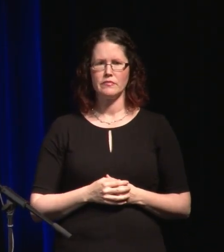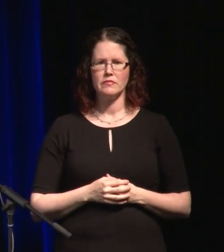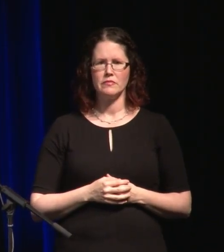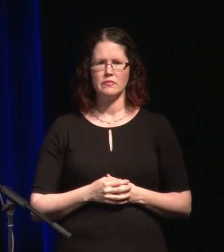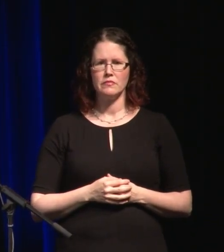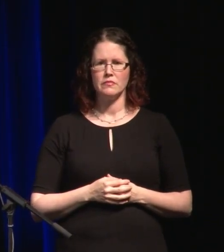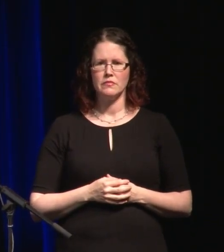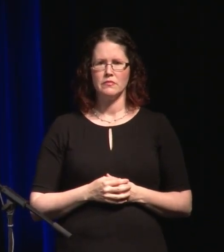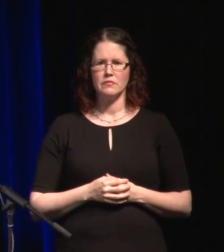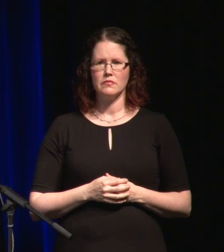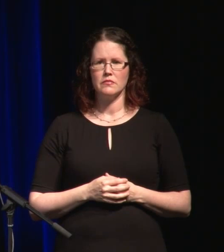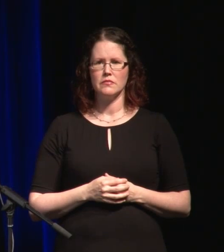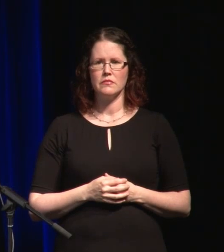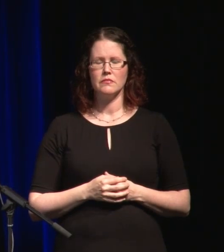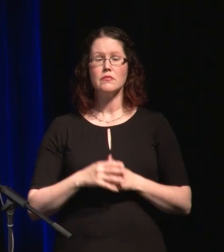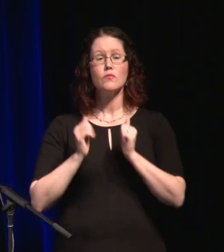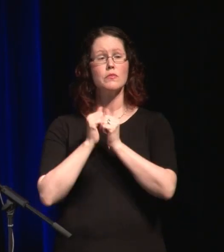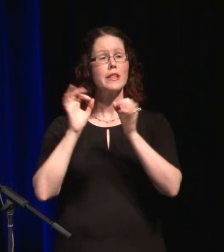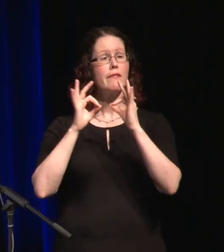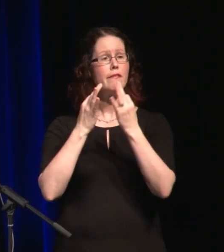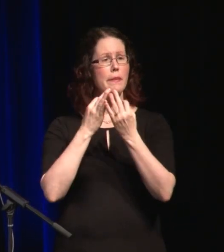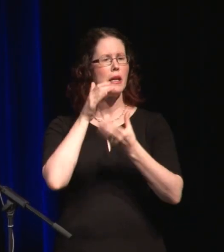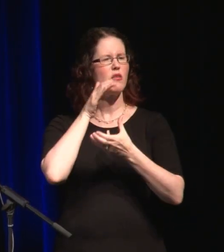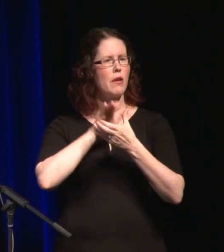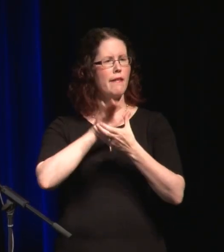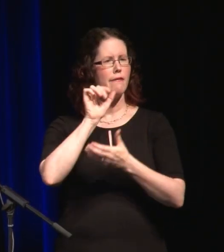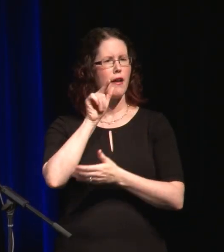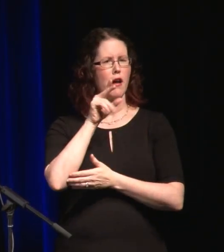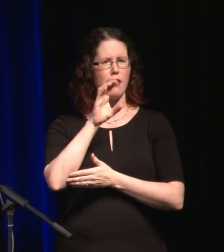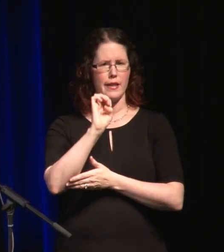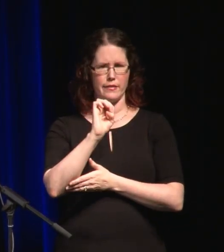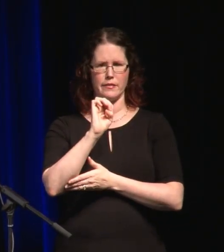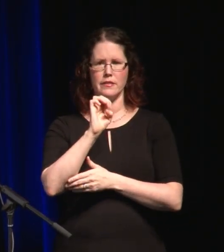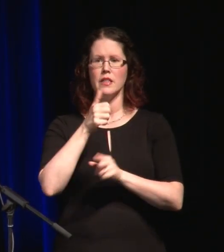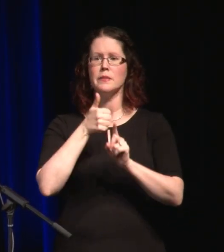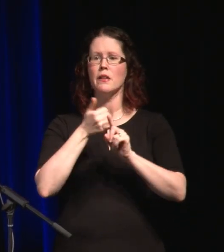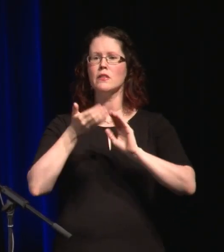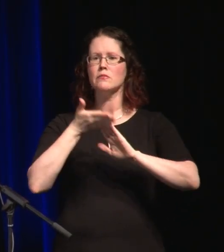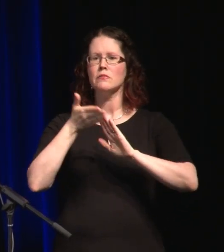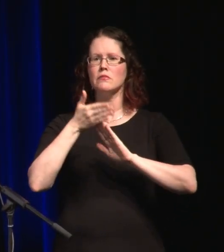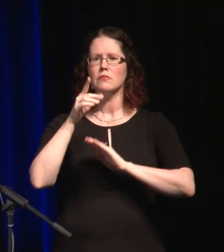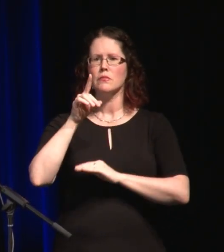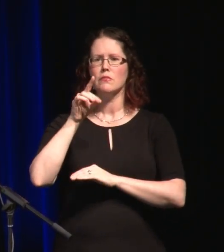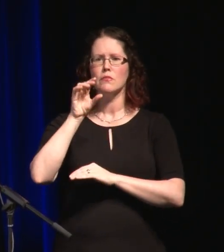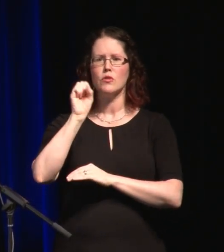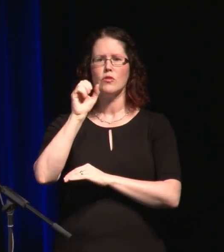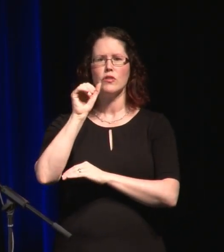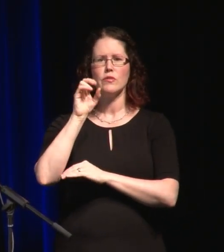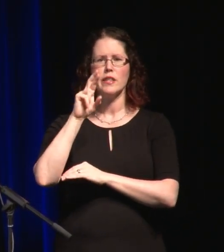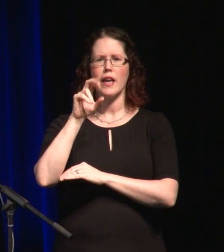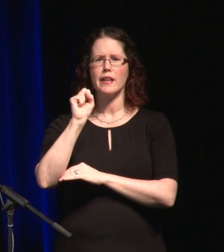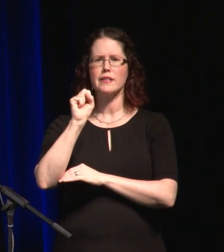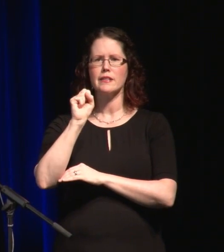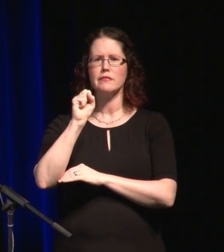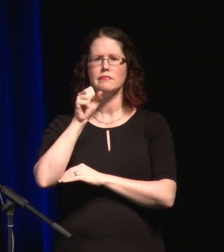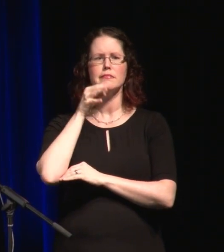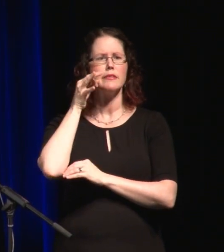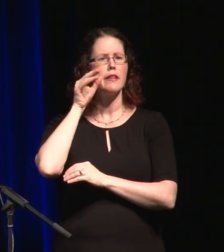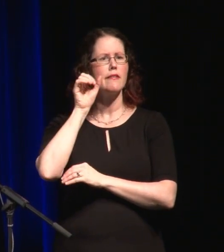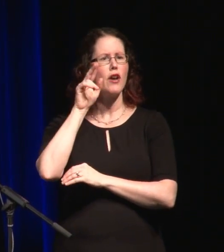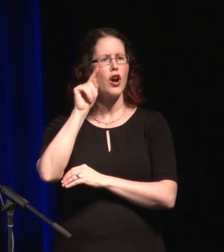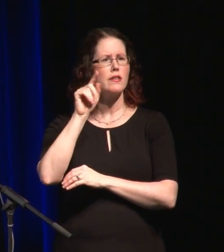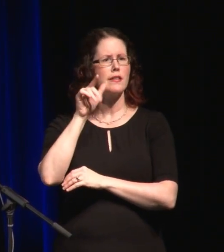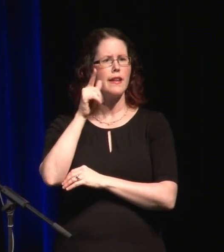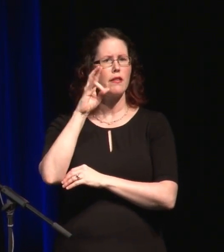Together with his wife, Arlene, he owns and operates Doze's Native Art Gallery in Membertou.